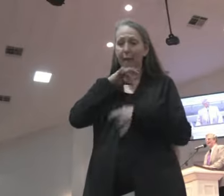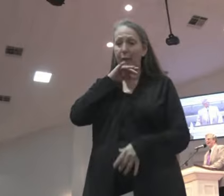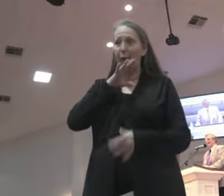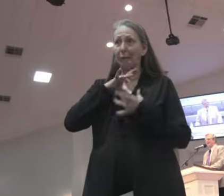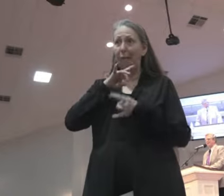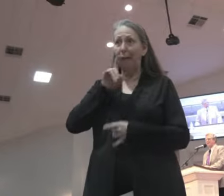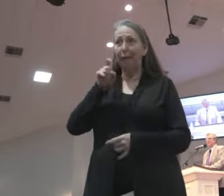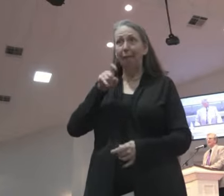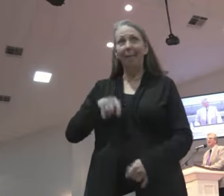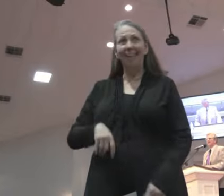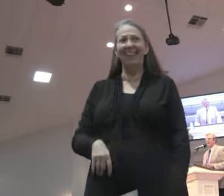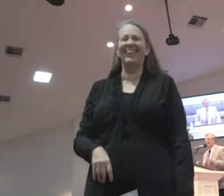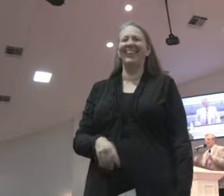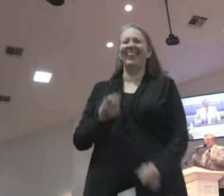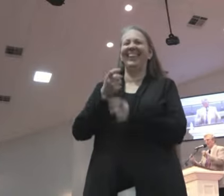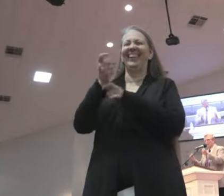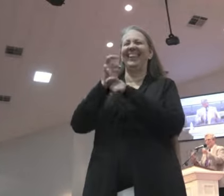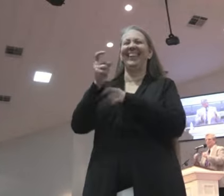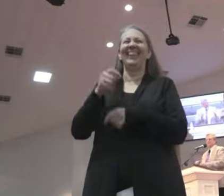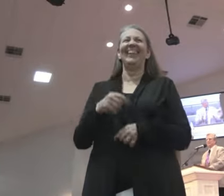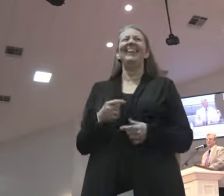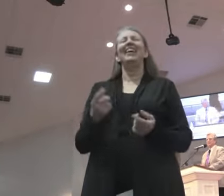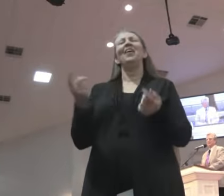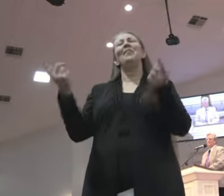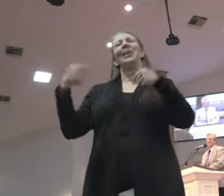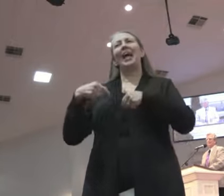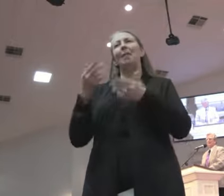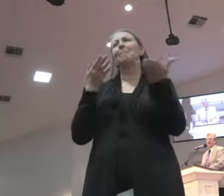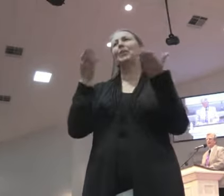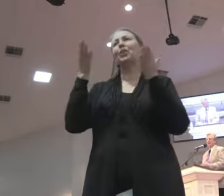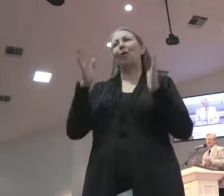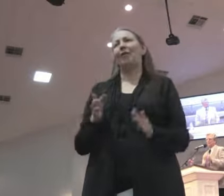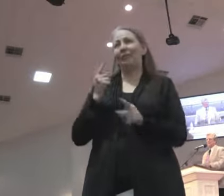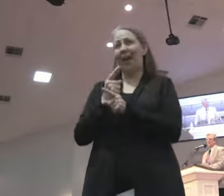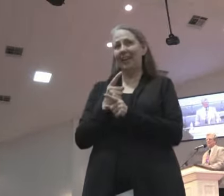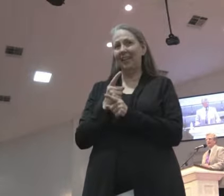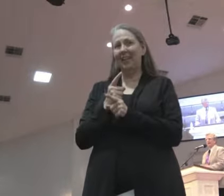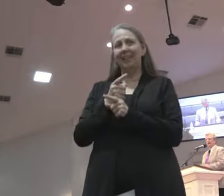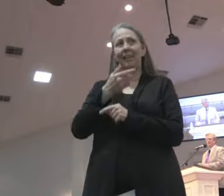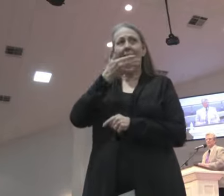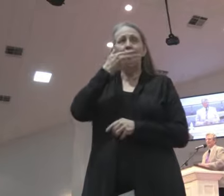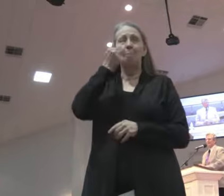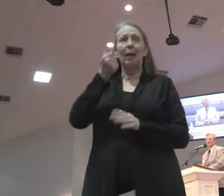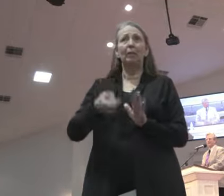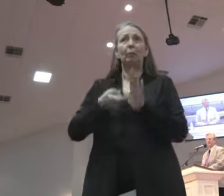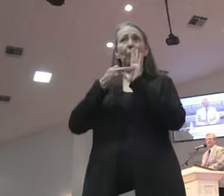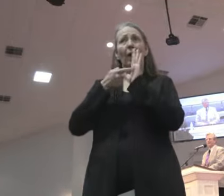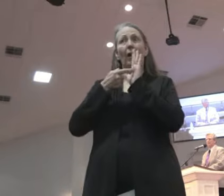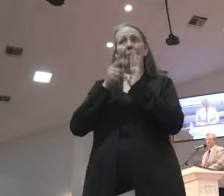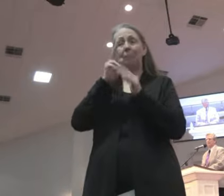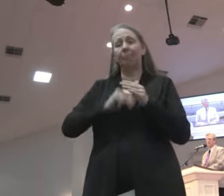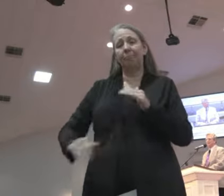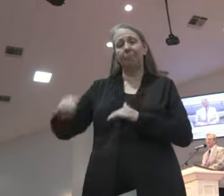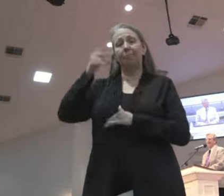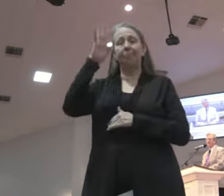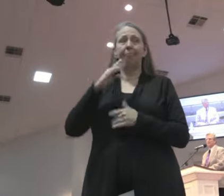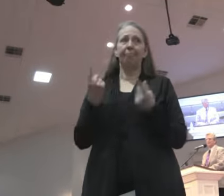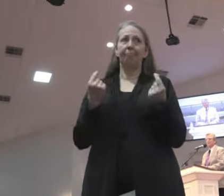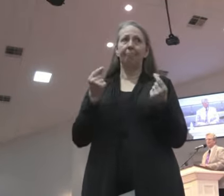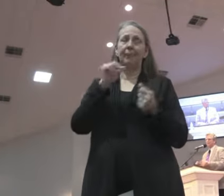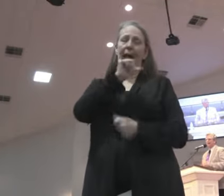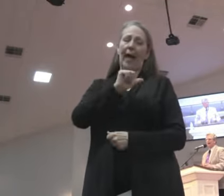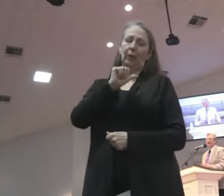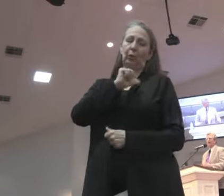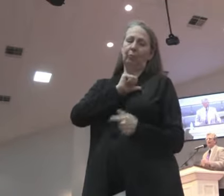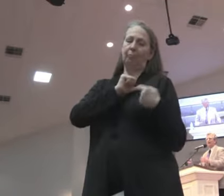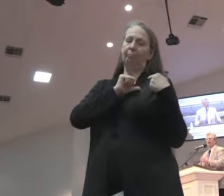We might have a need of becoming servants. The highest criteria that I can find in the kingdom of God is the